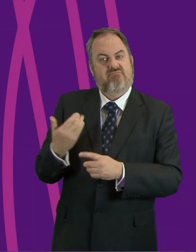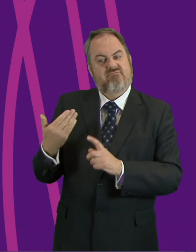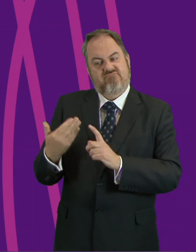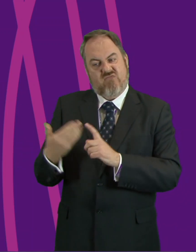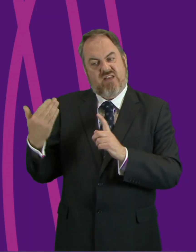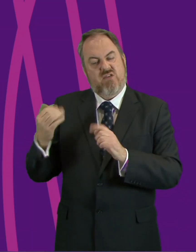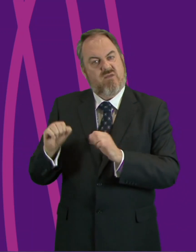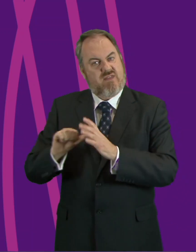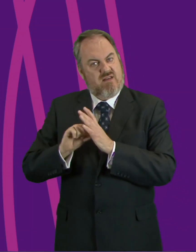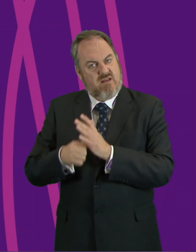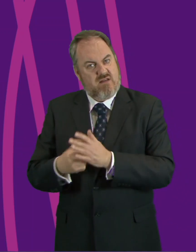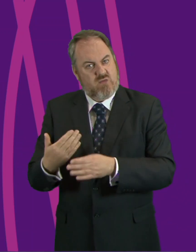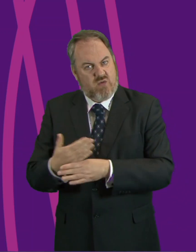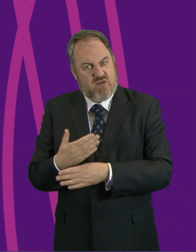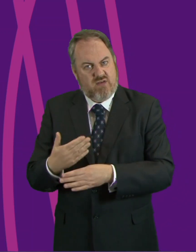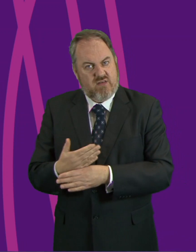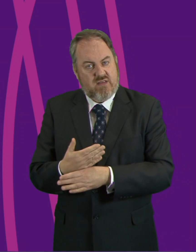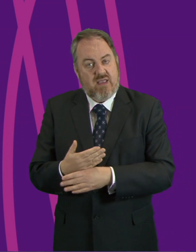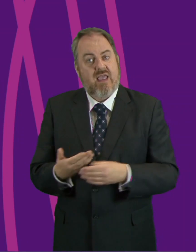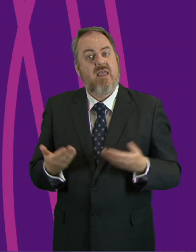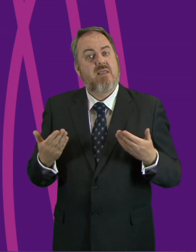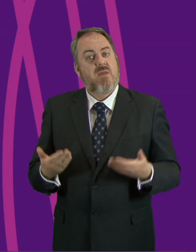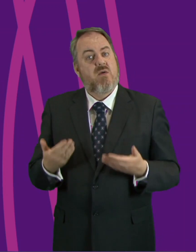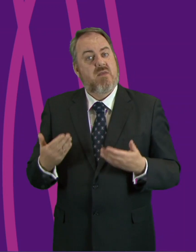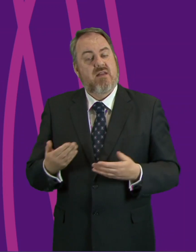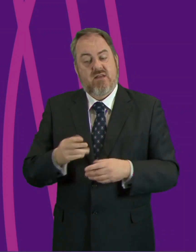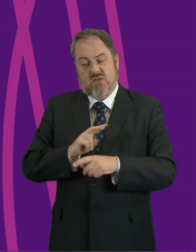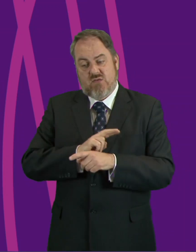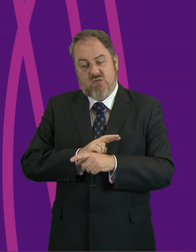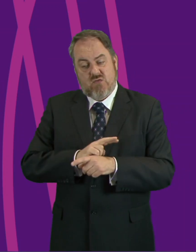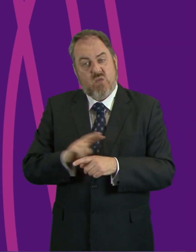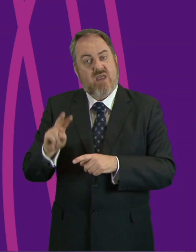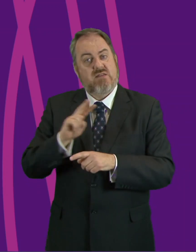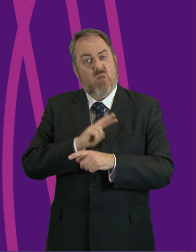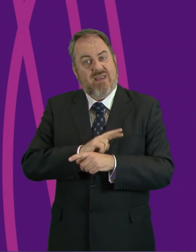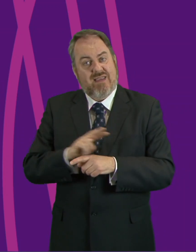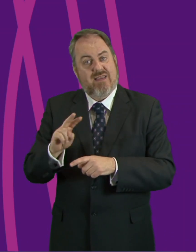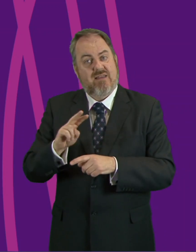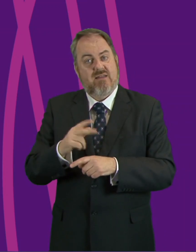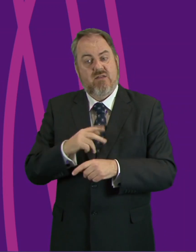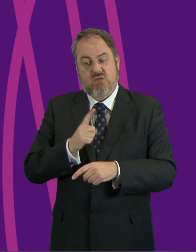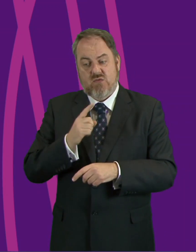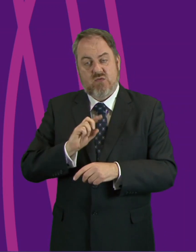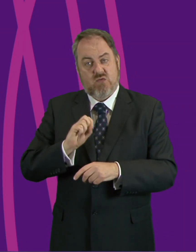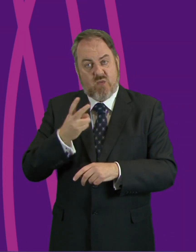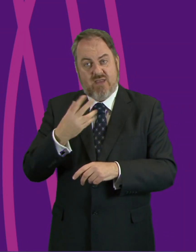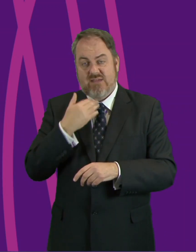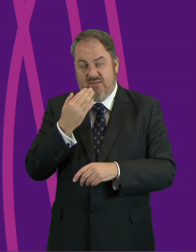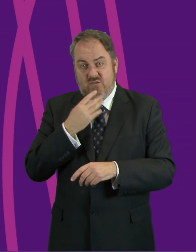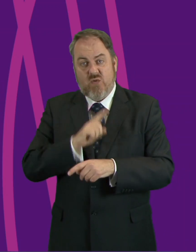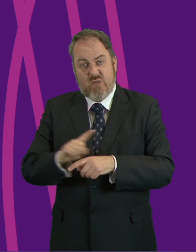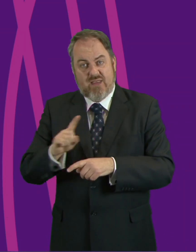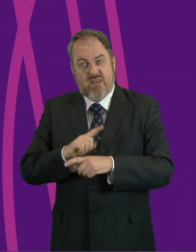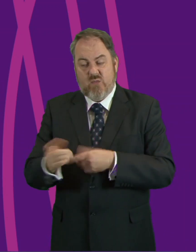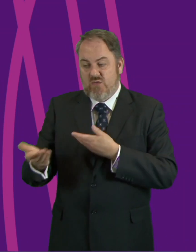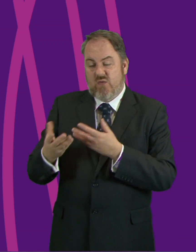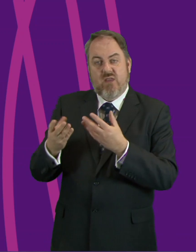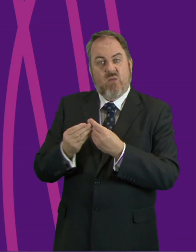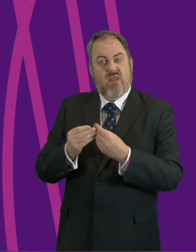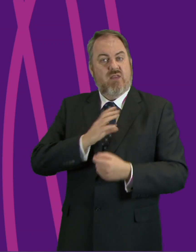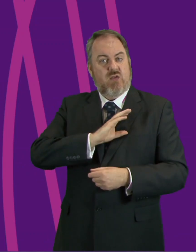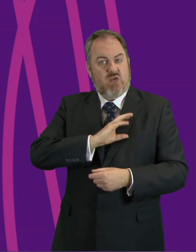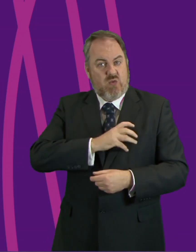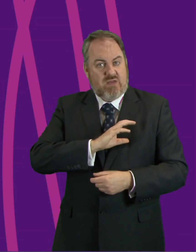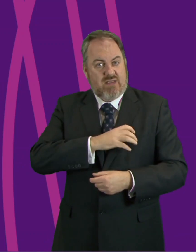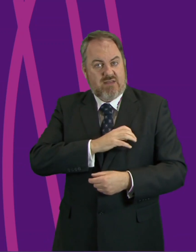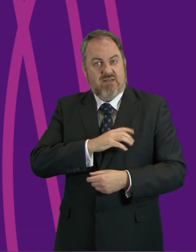and employers. Right now we're holding twice weekly discussions with the STUC and General Council members. Jamie Hepburn